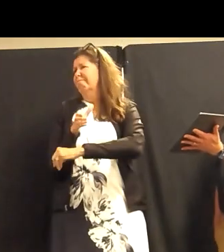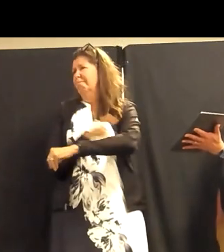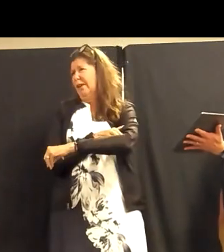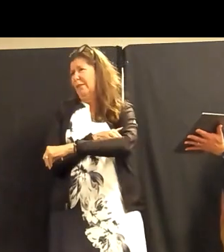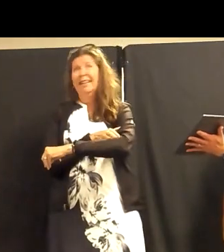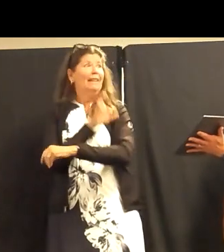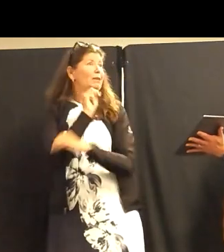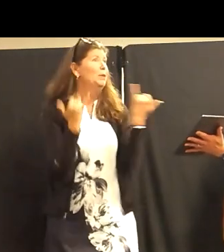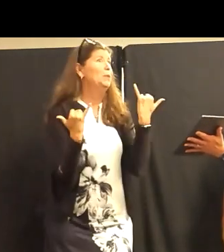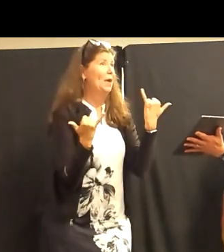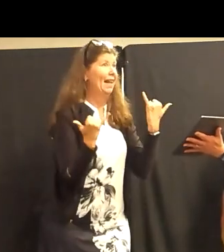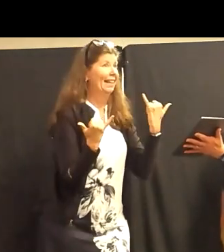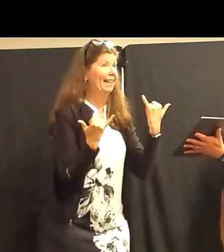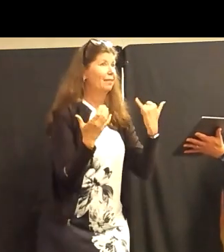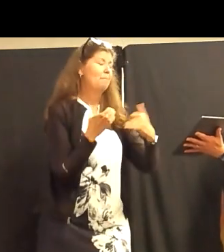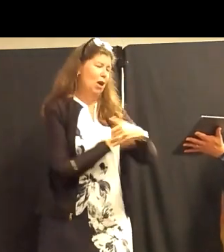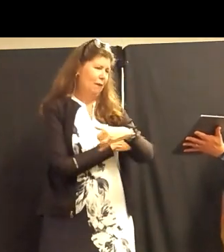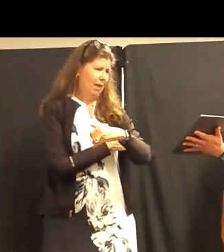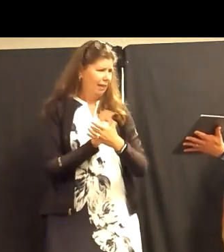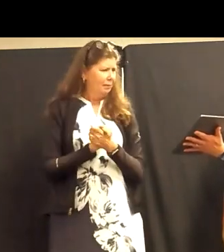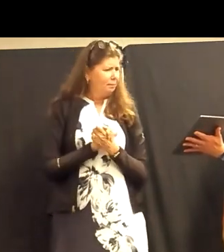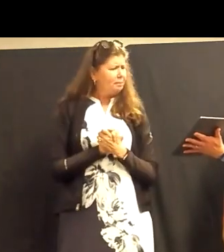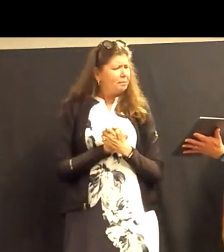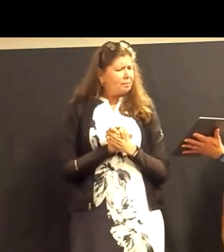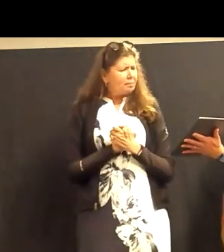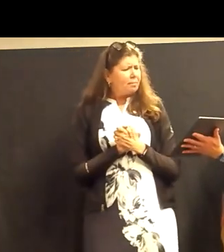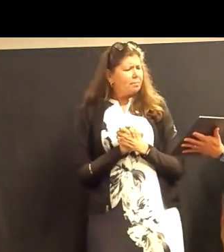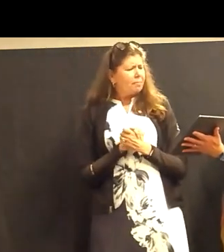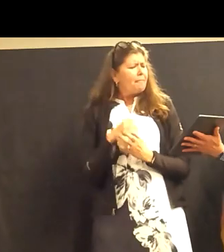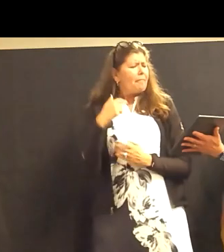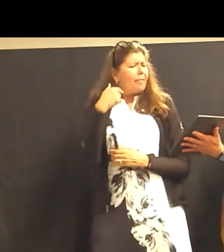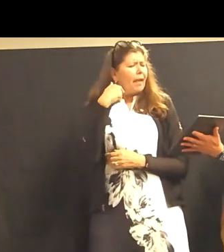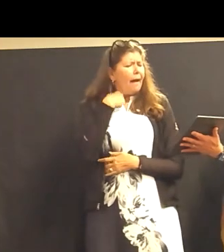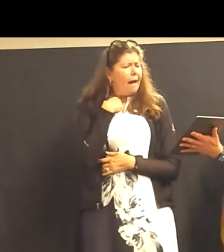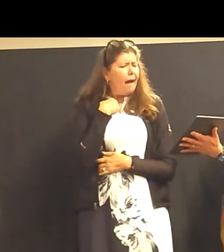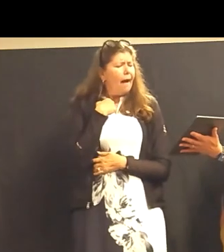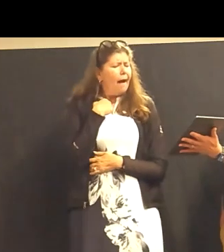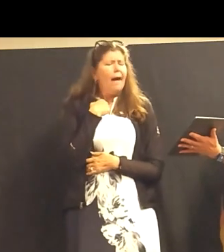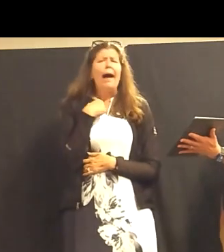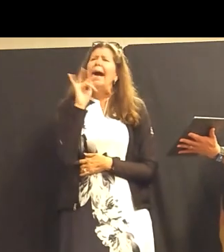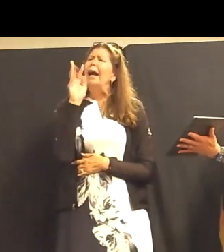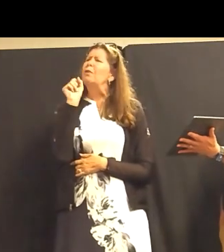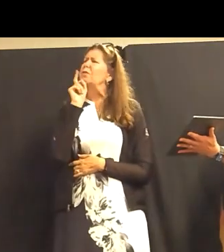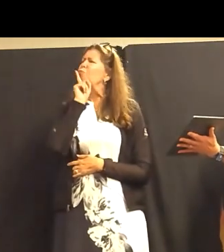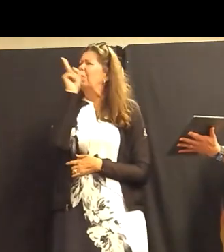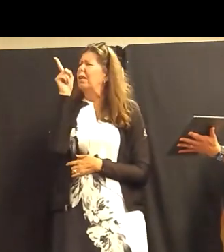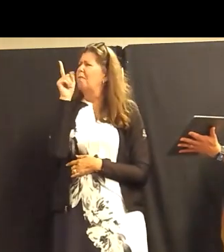I do feel her message was powerful, as it was this evening again.